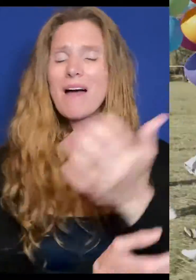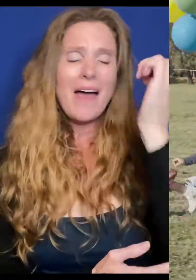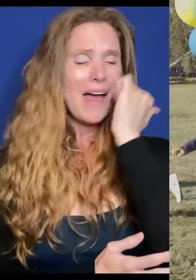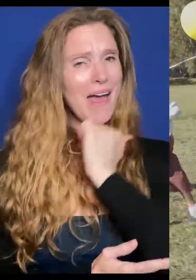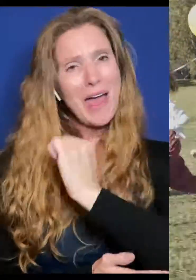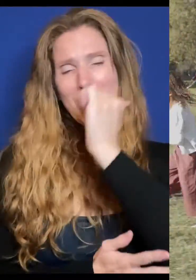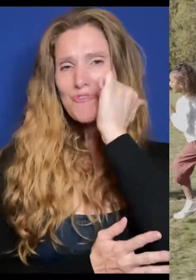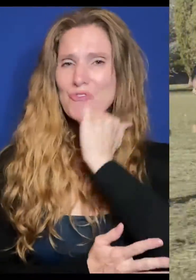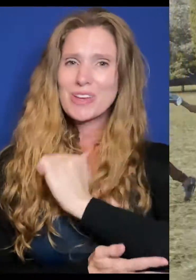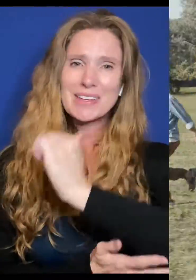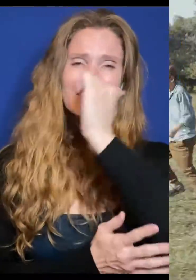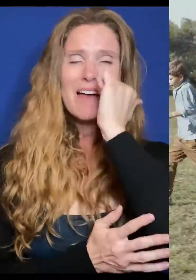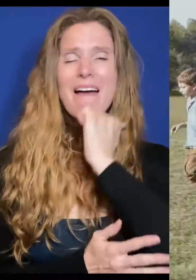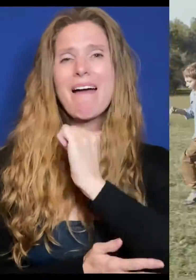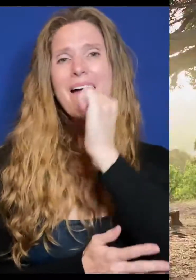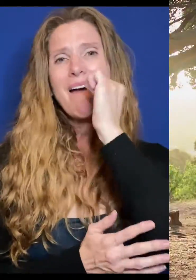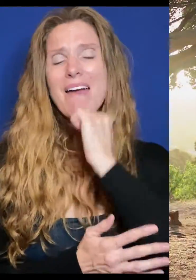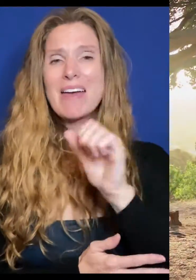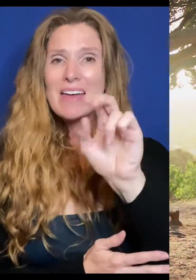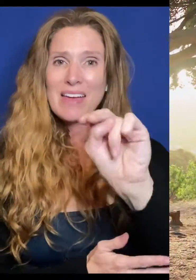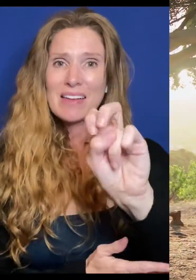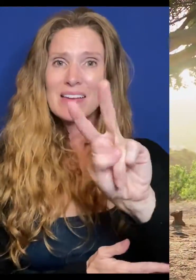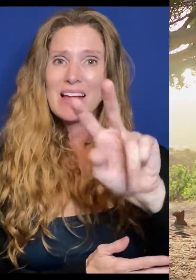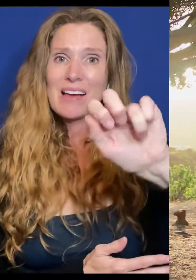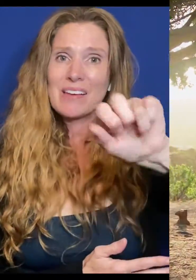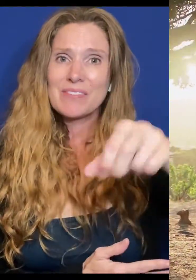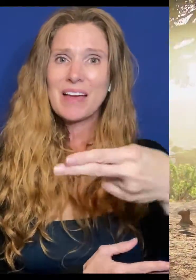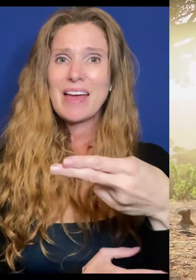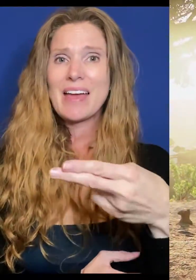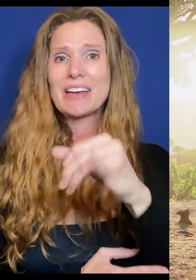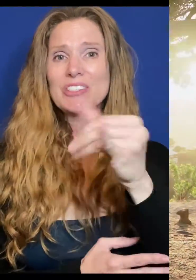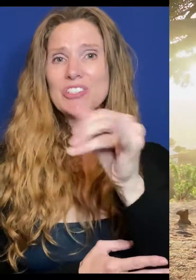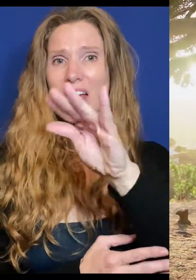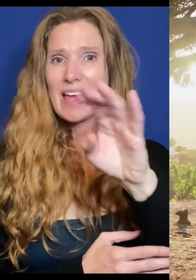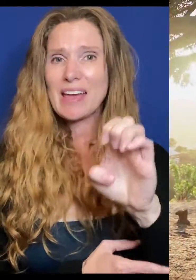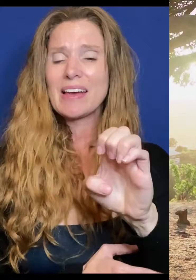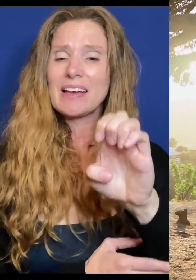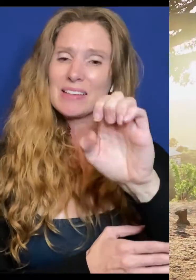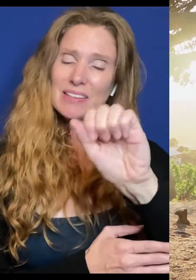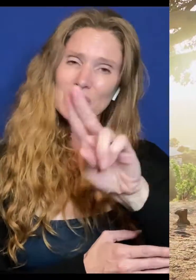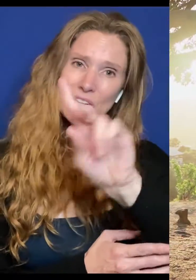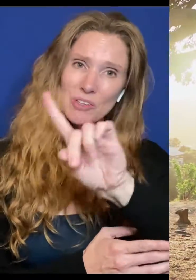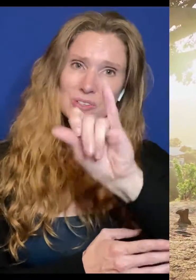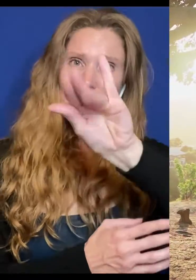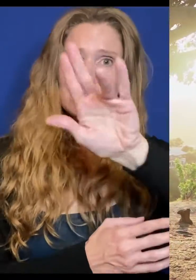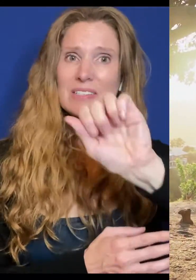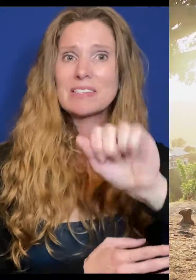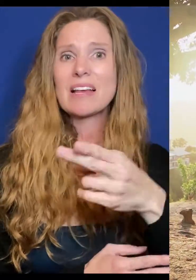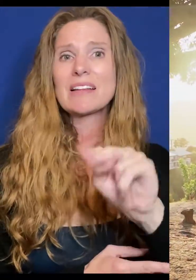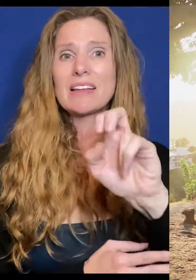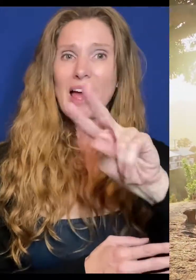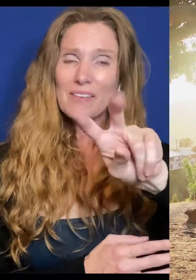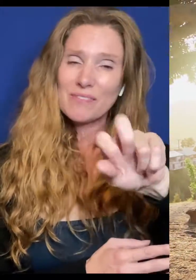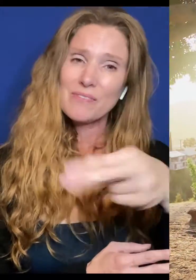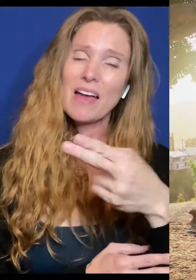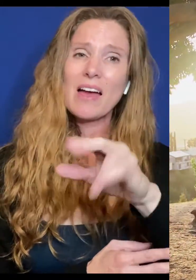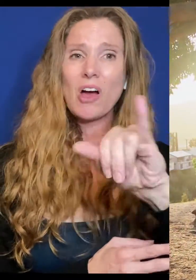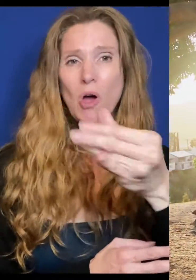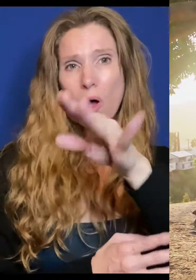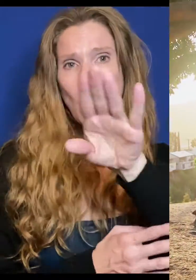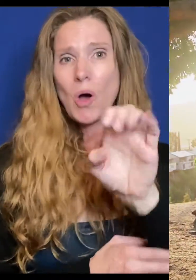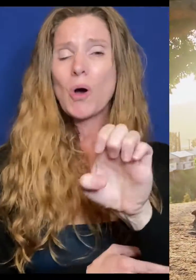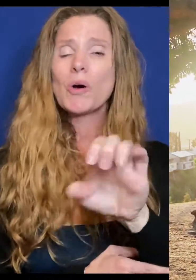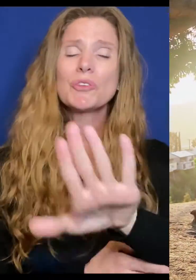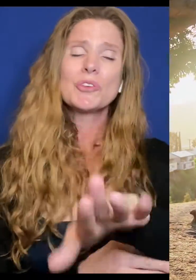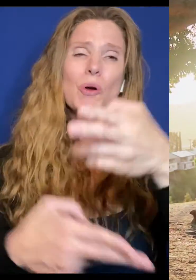Every day Yase, Lucía, Nevaia y José Your